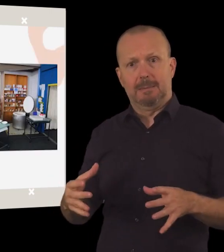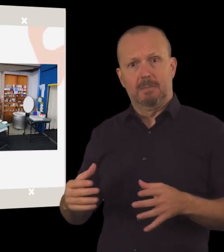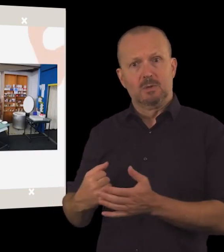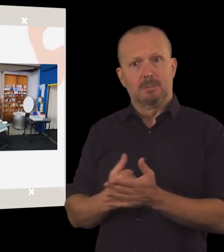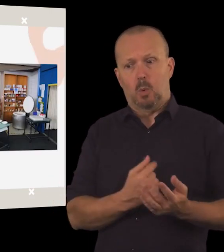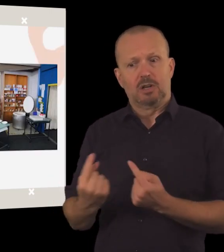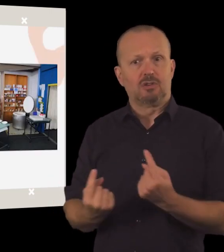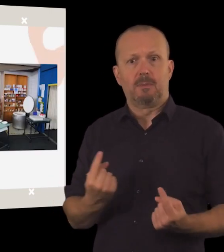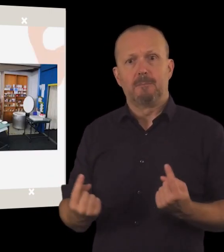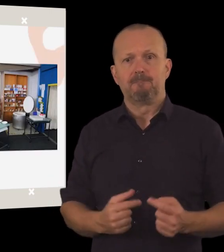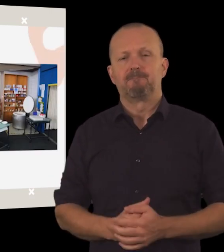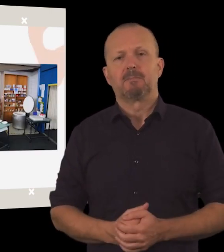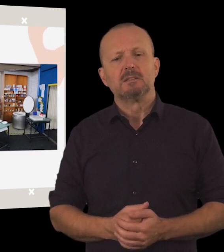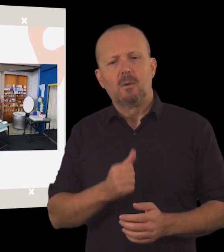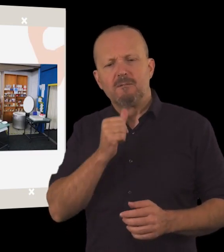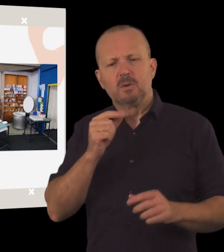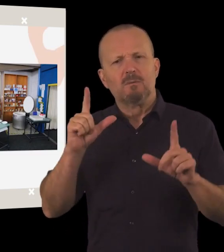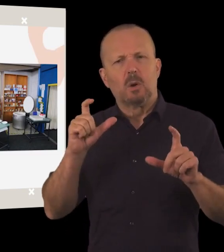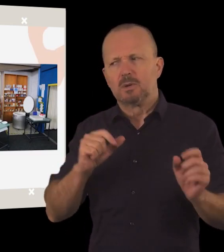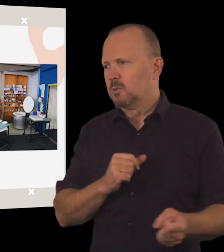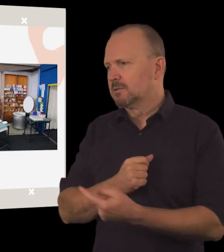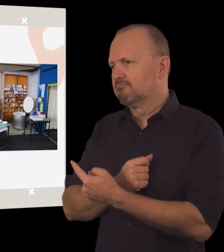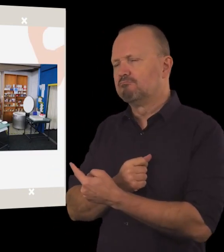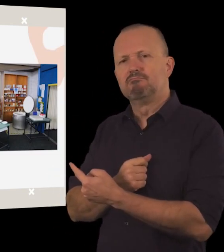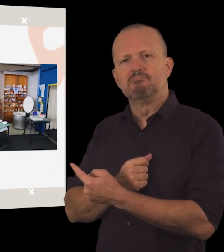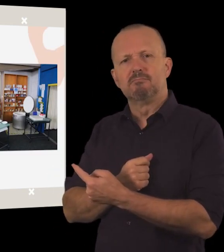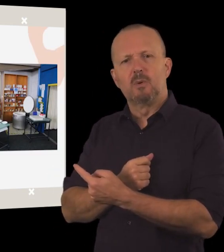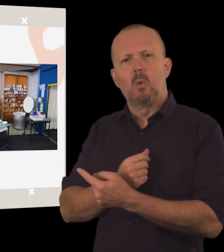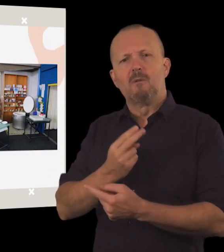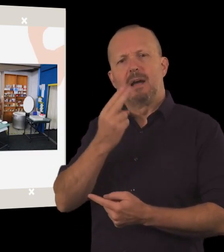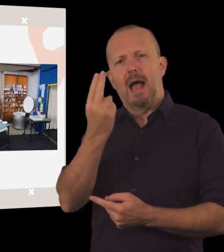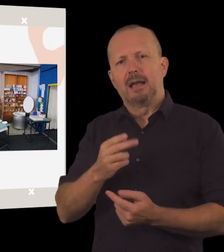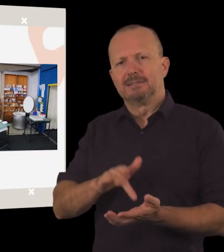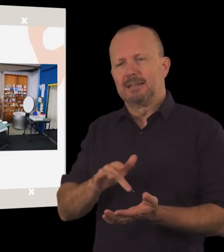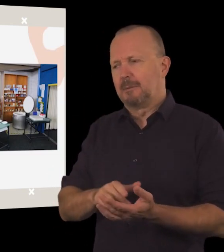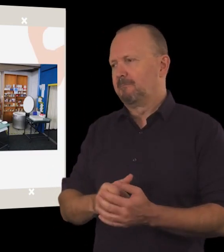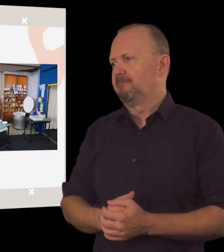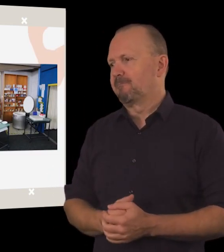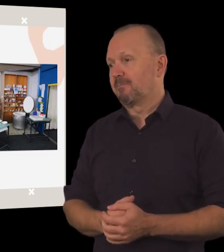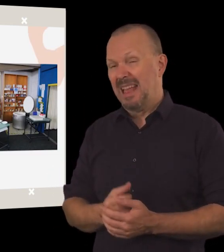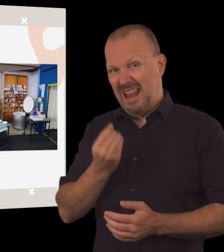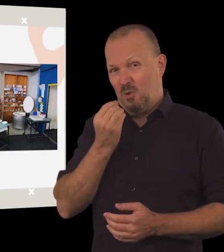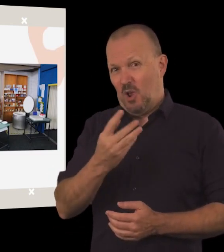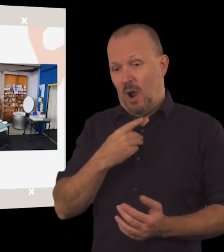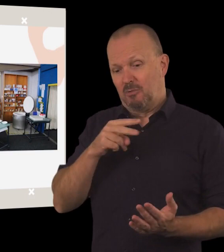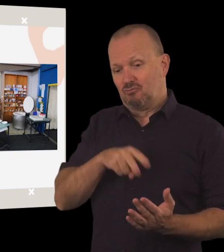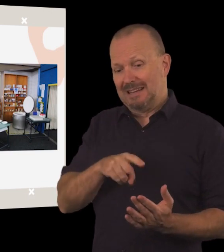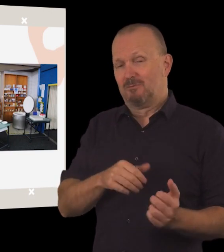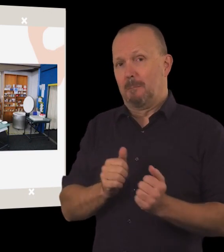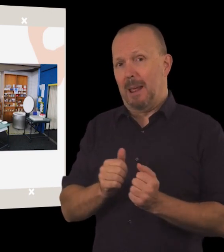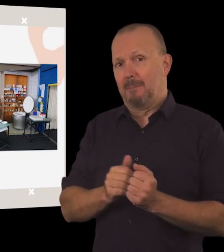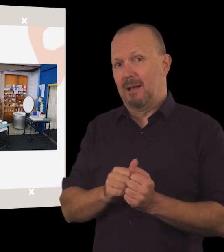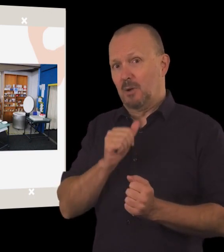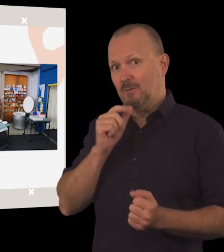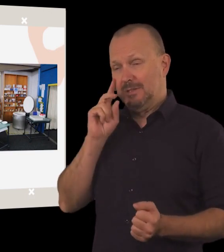So here's just a few pictures of the space Arts Centre. I also am reading off a piece of paper. So if you see me looking